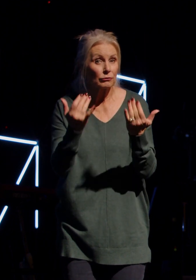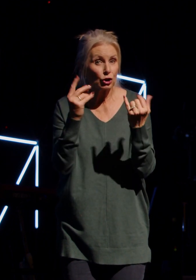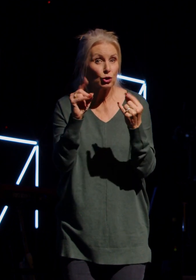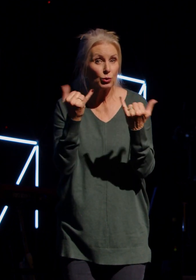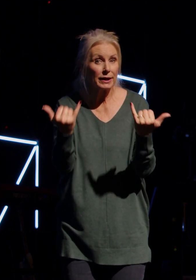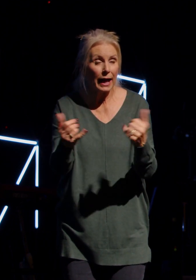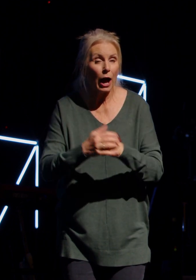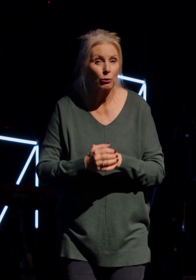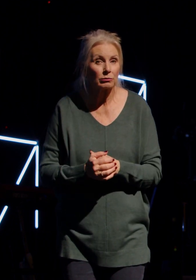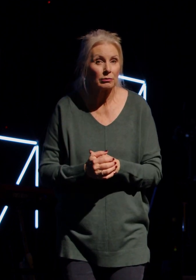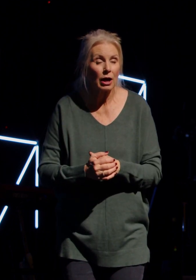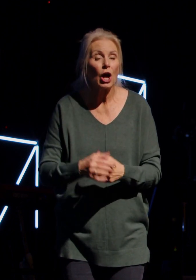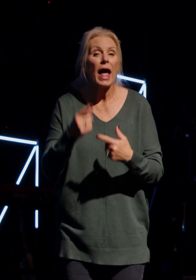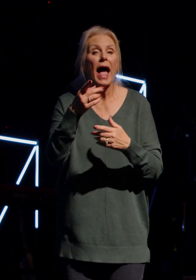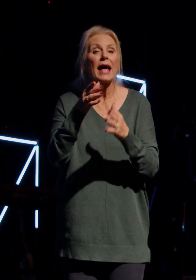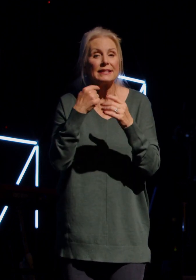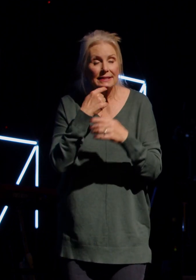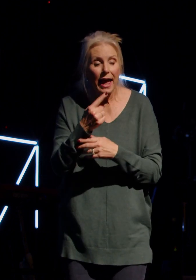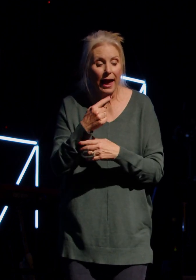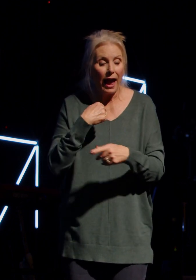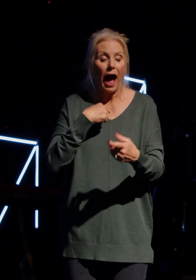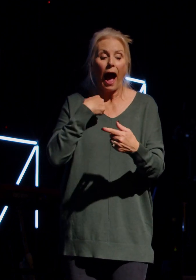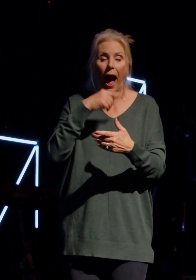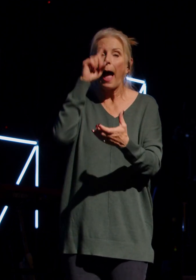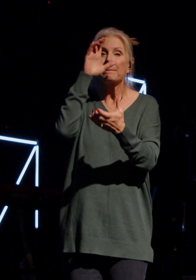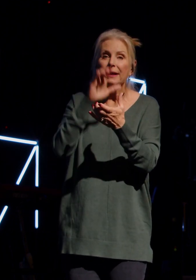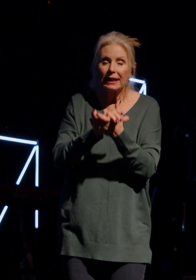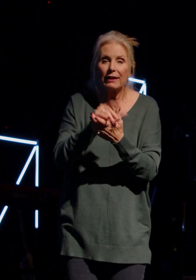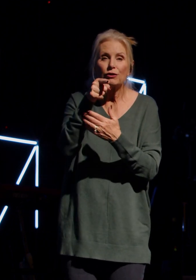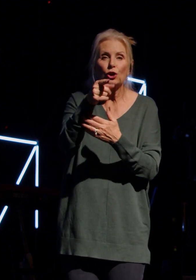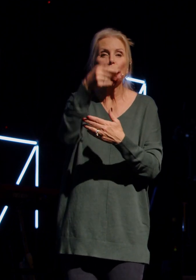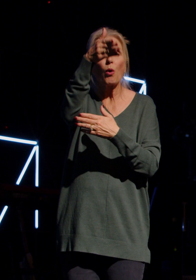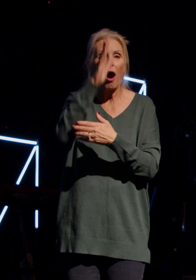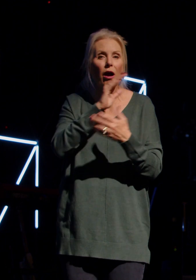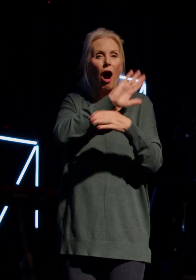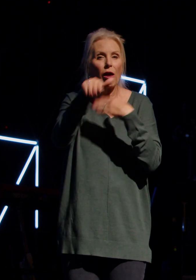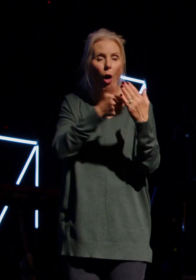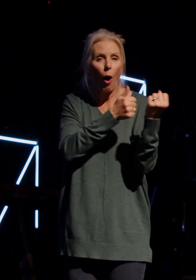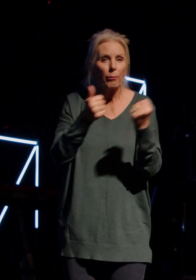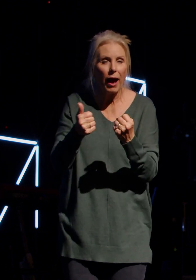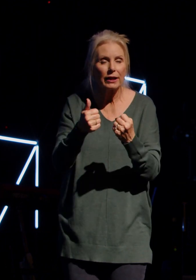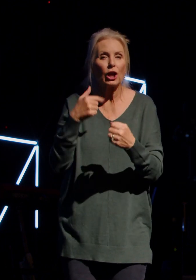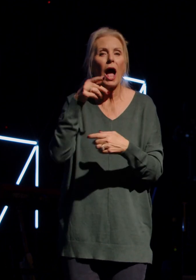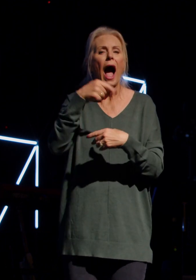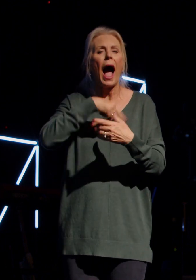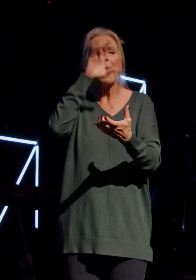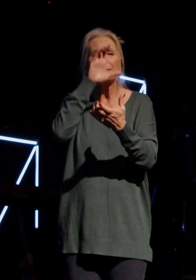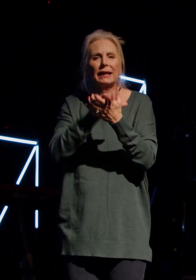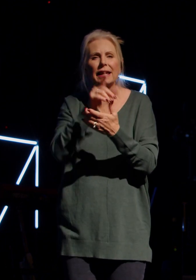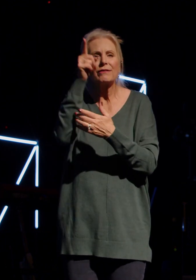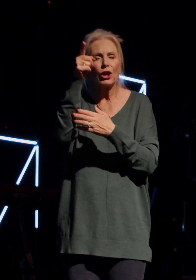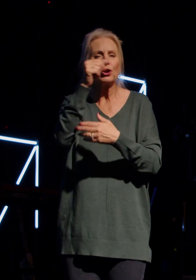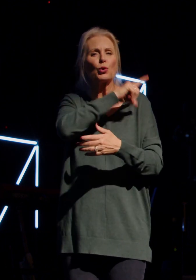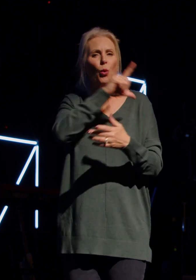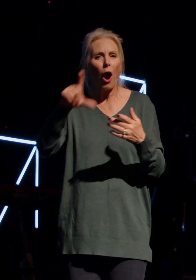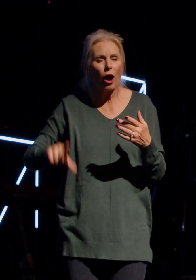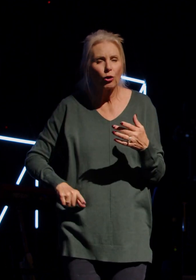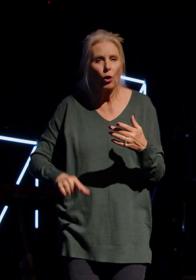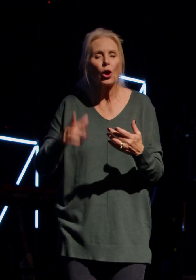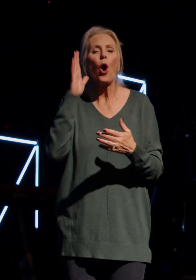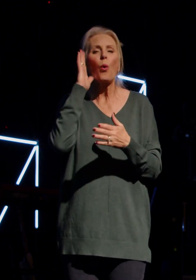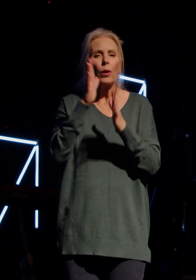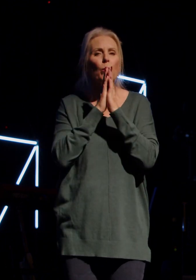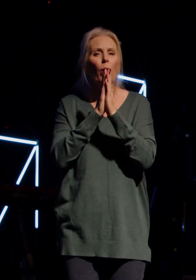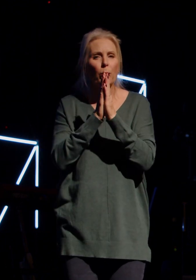the cross for my sins. I believe that you are God Almighty. I want you to be my Lord. We'll pray with you. You're saved by that confession of faith